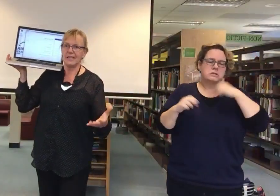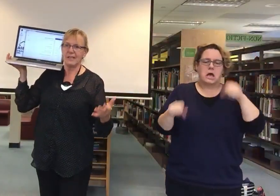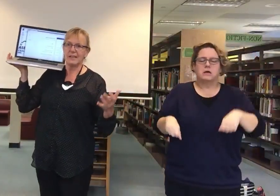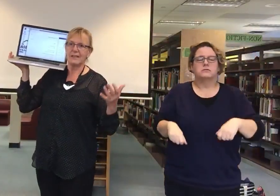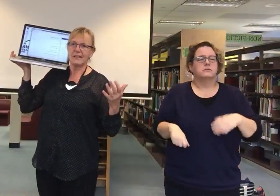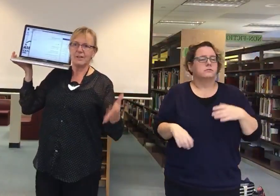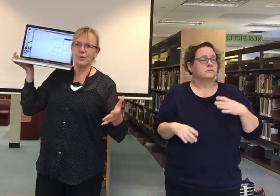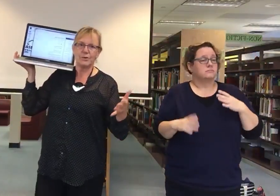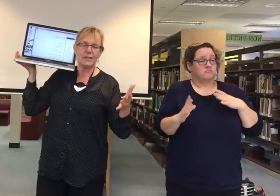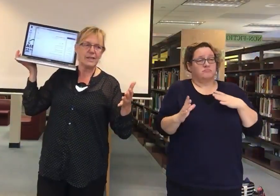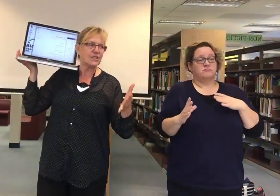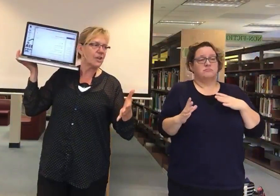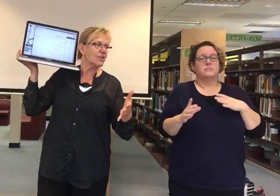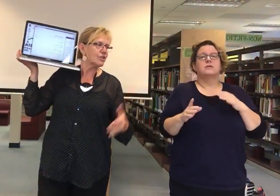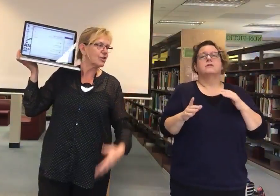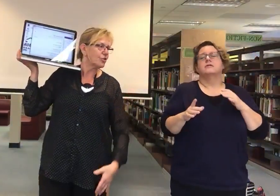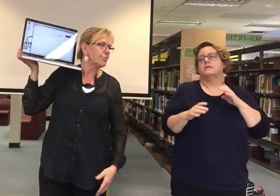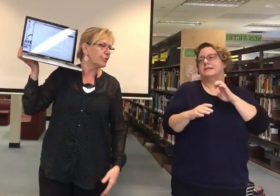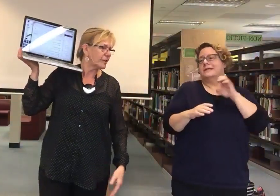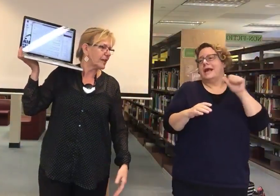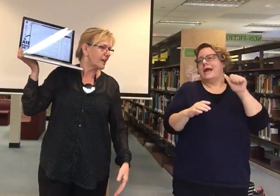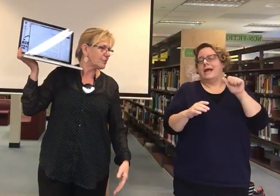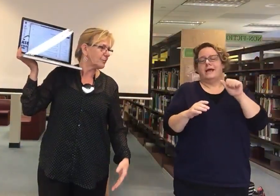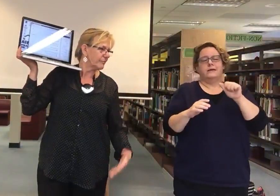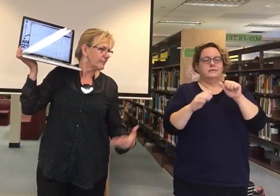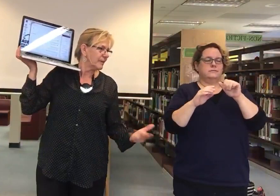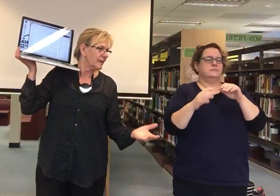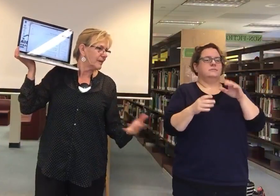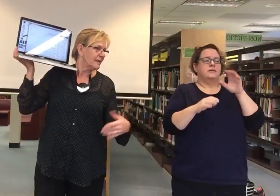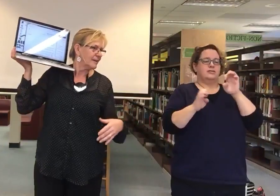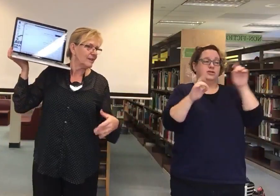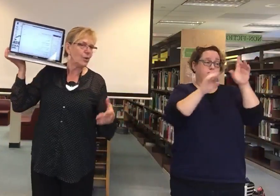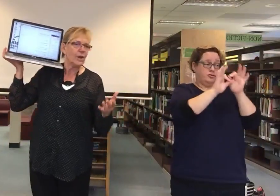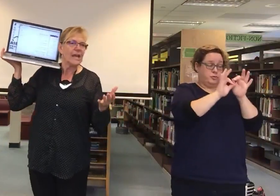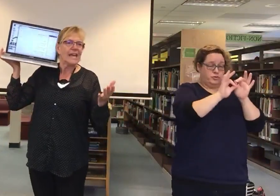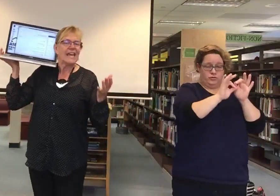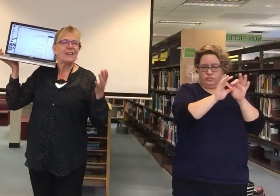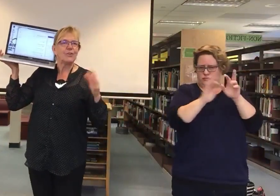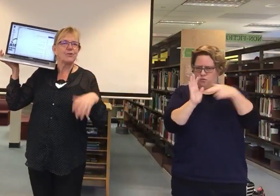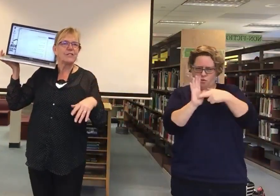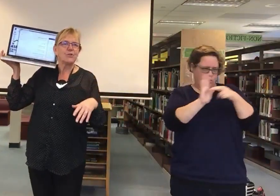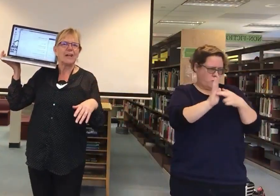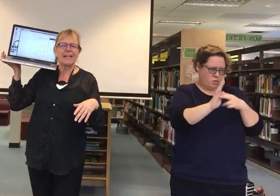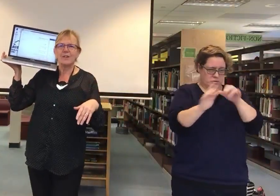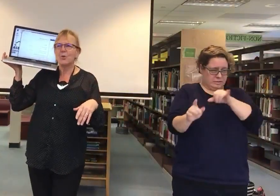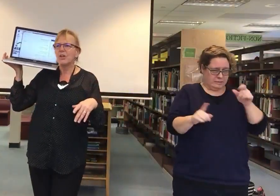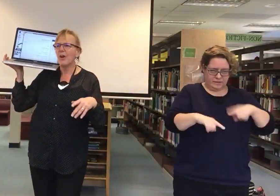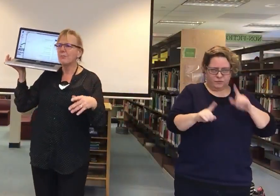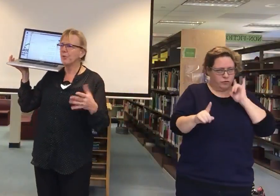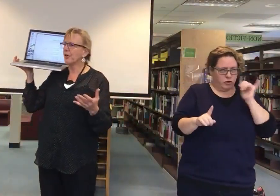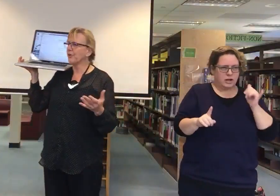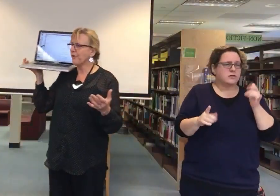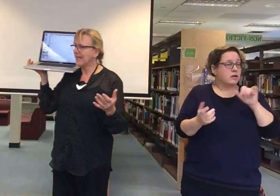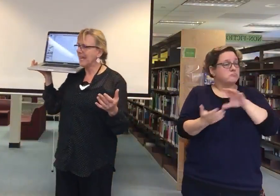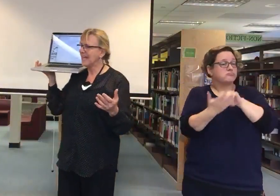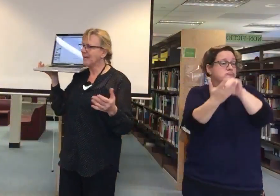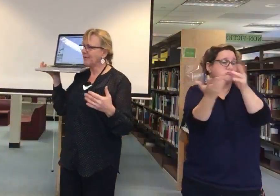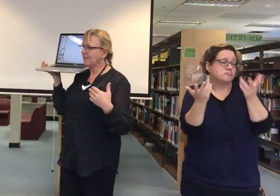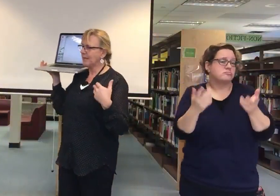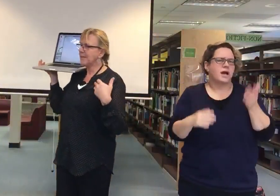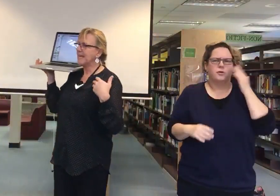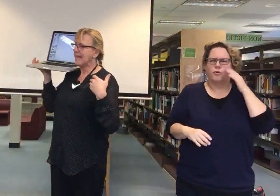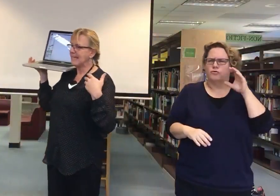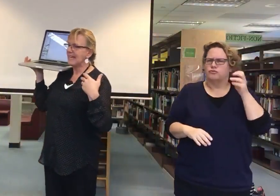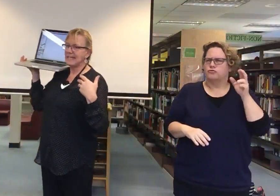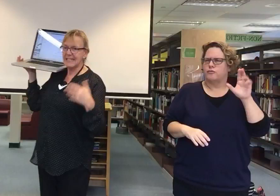of you know, the educational interpreter in the classroom? You know, if your district, like I know in Cranbrook, they're thinking